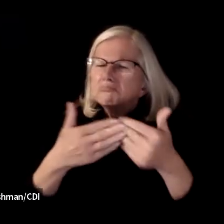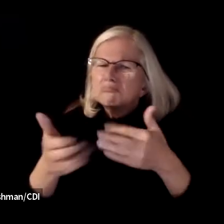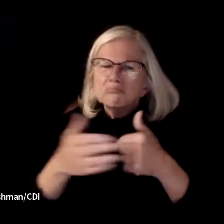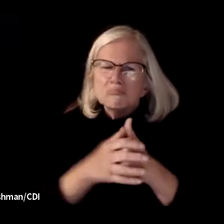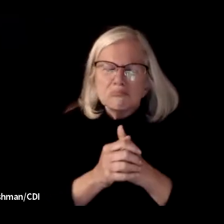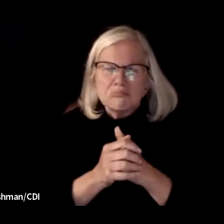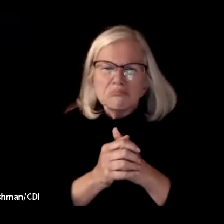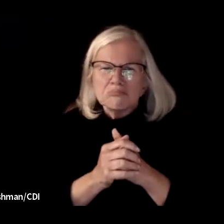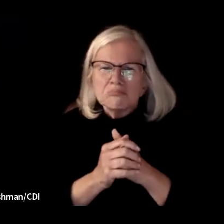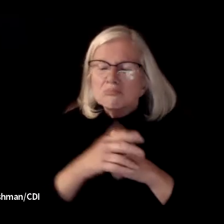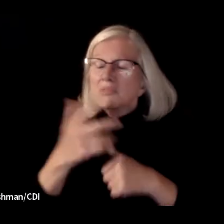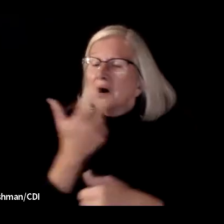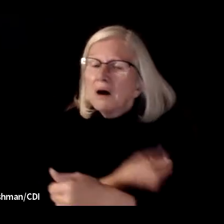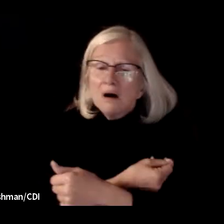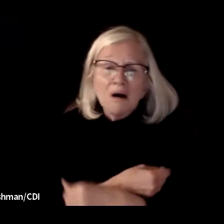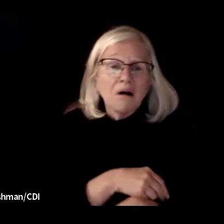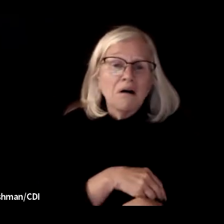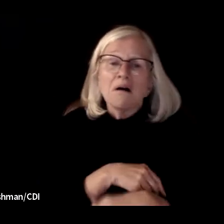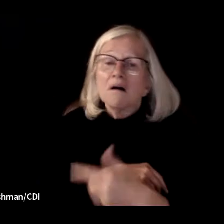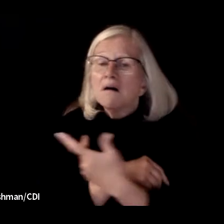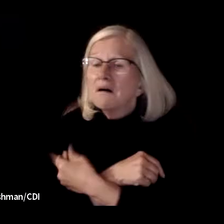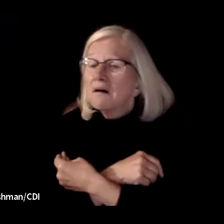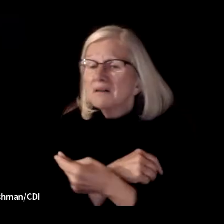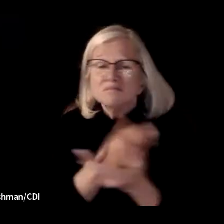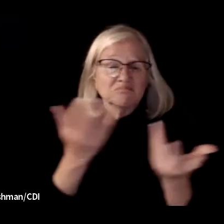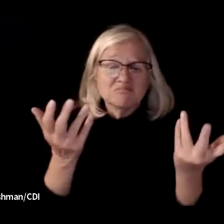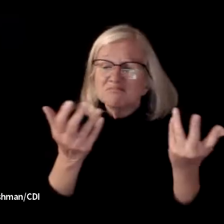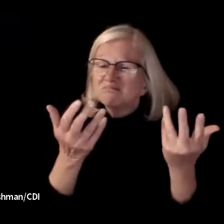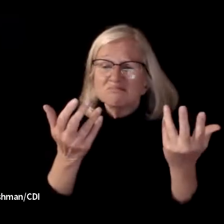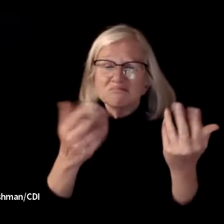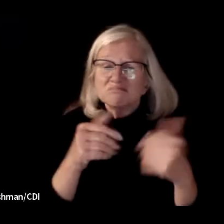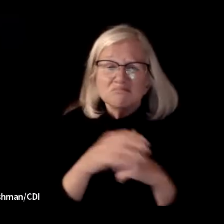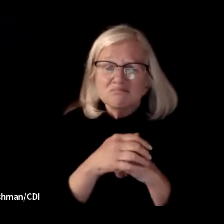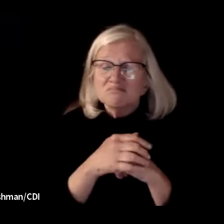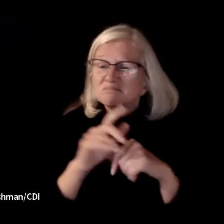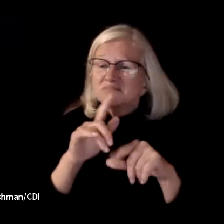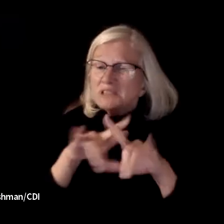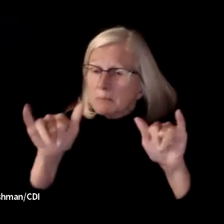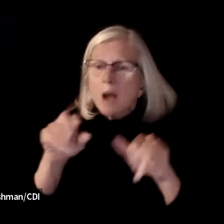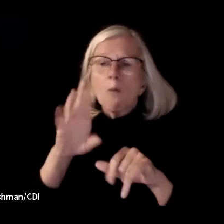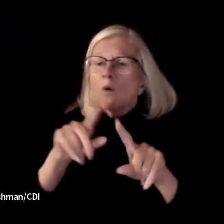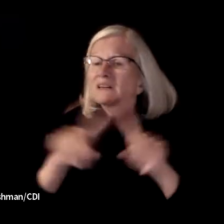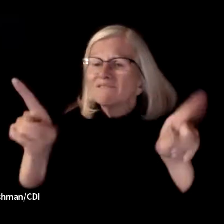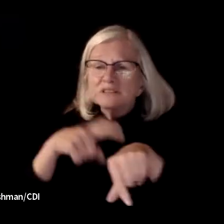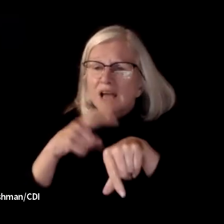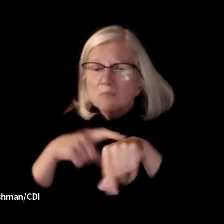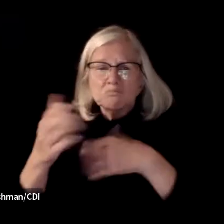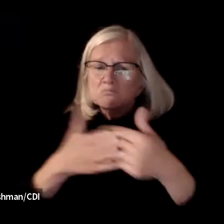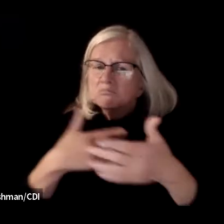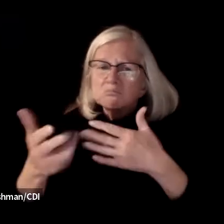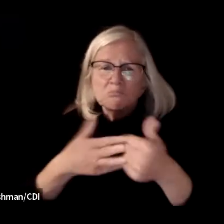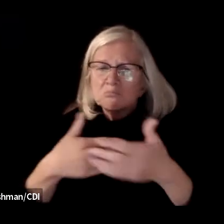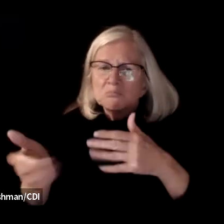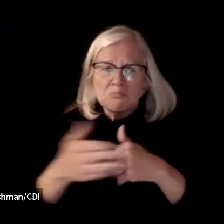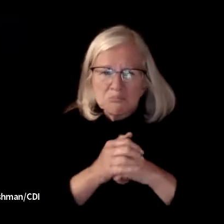with that. So it's great because they're both very important, as you've heard today.